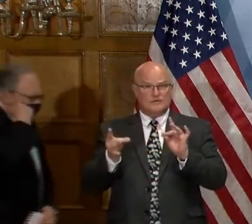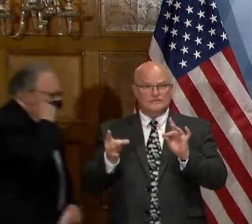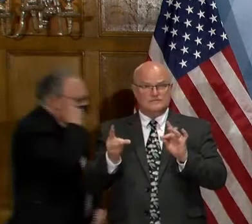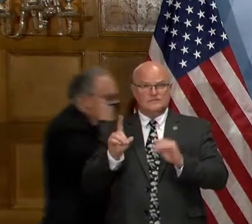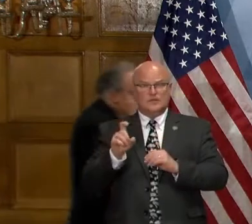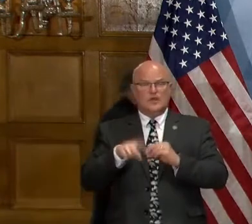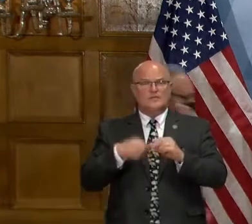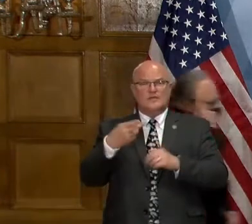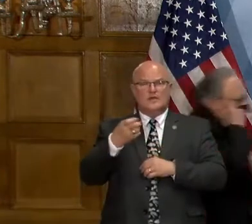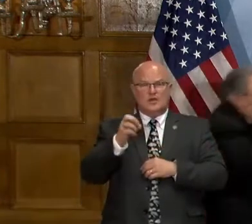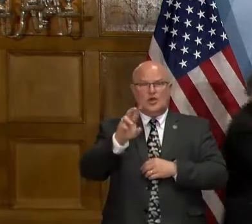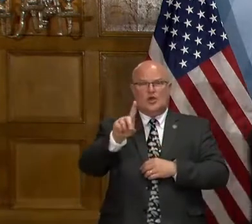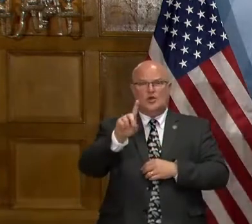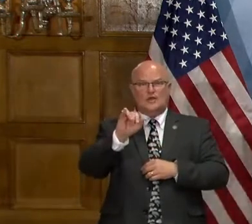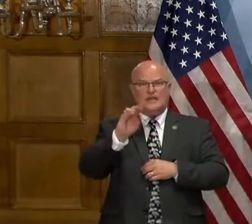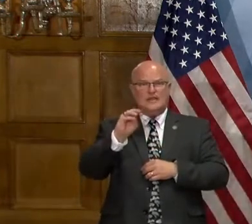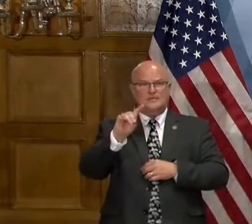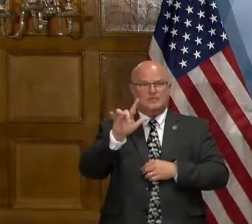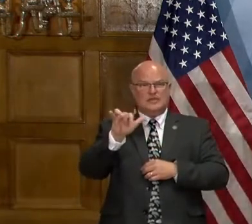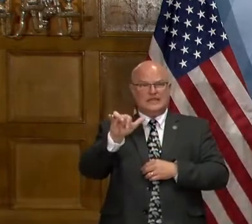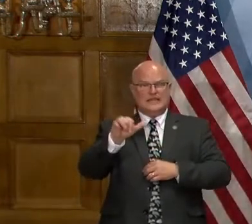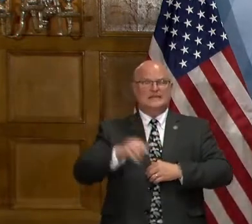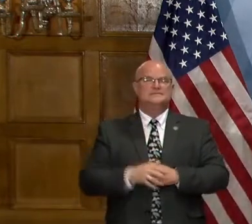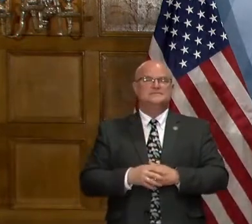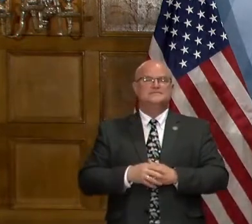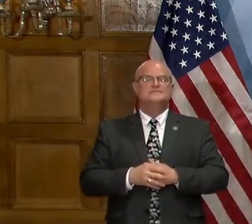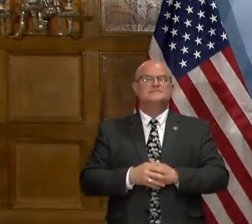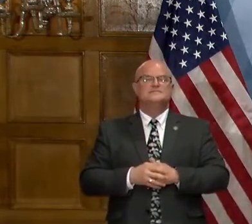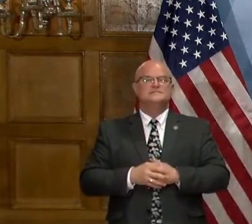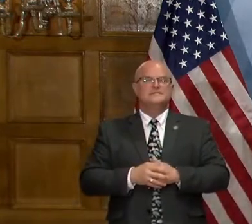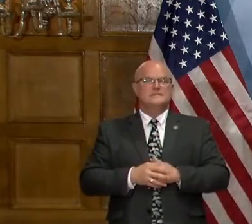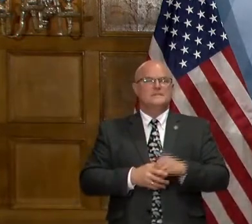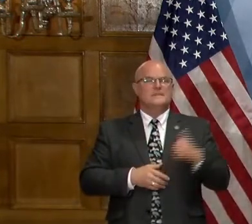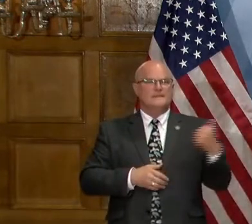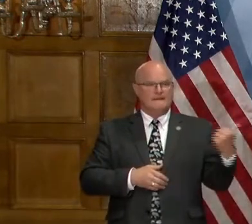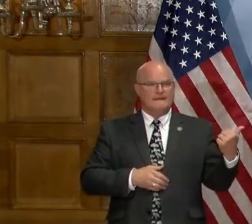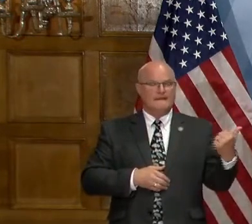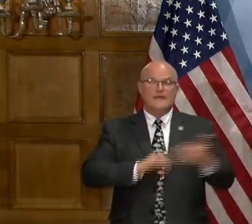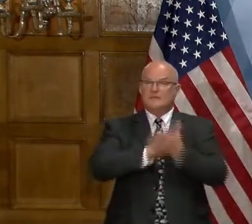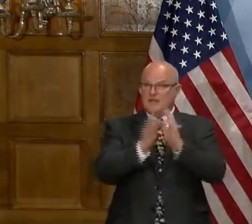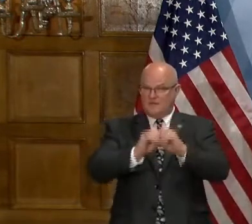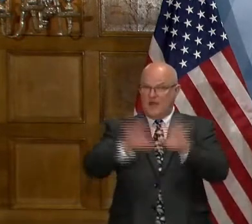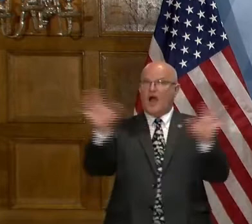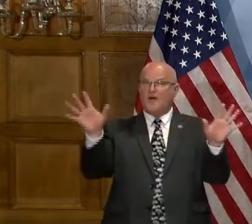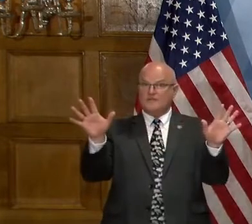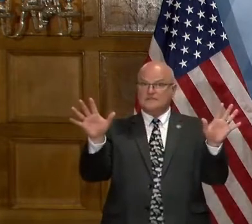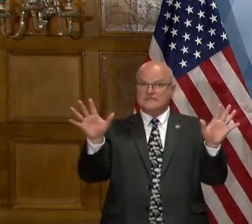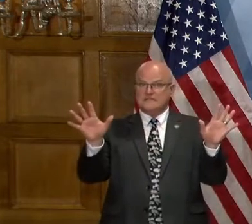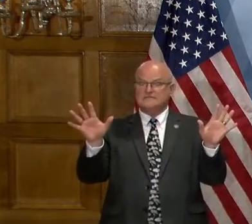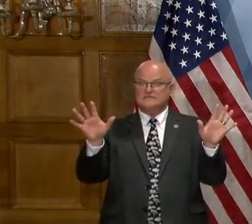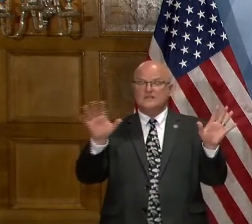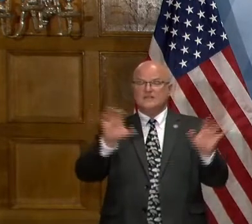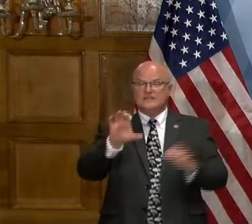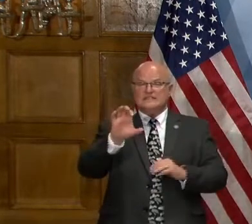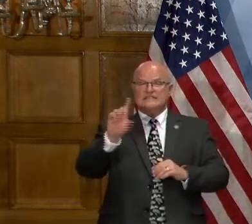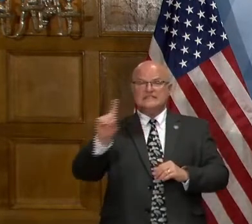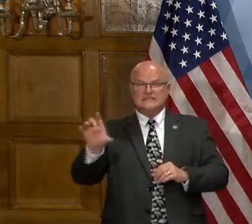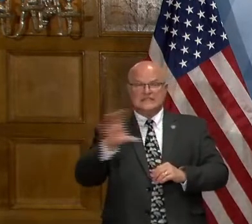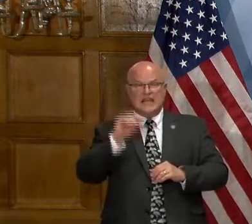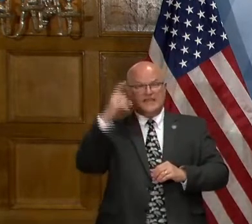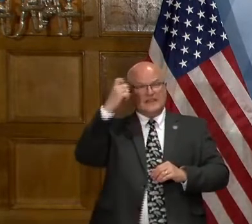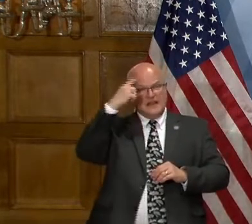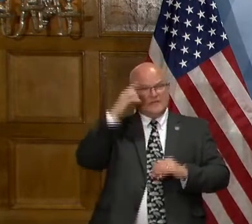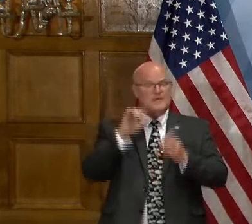question of the herd immunity? So it's become obvious, I guess, to the CDC and to the